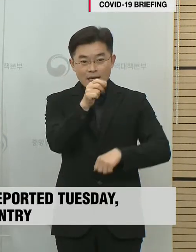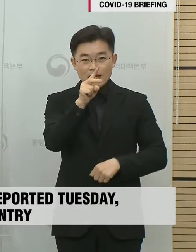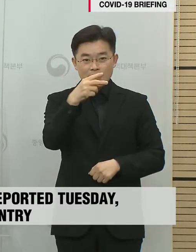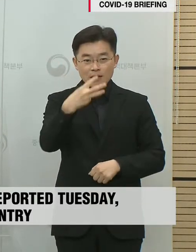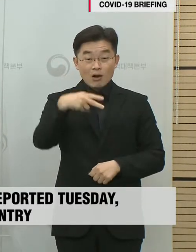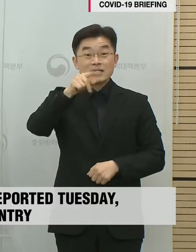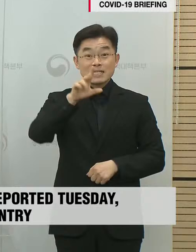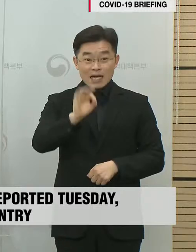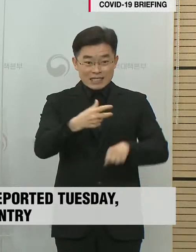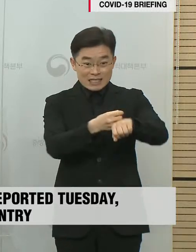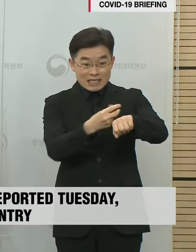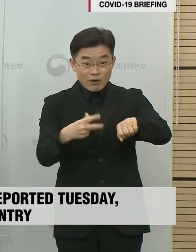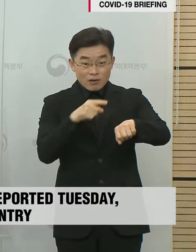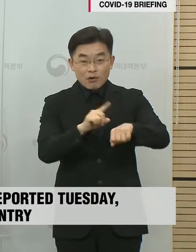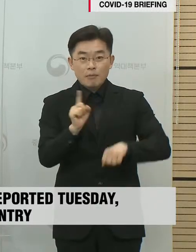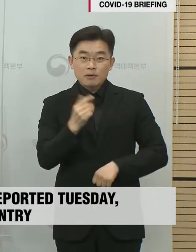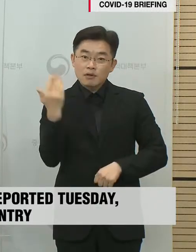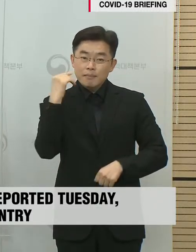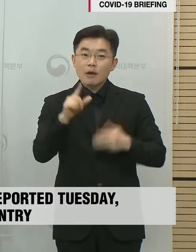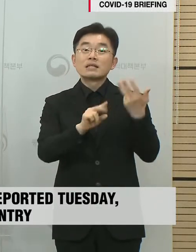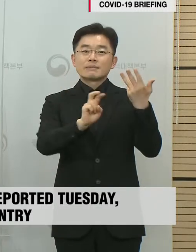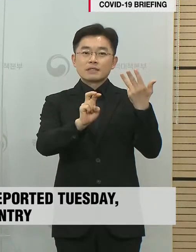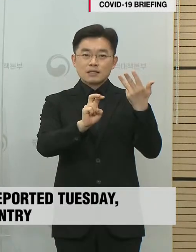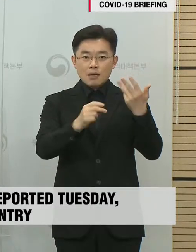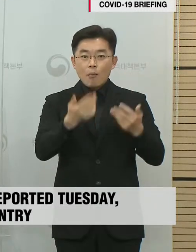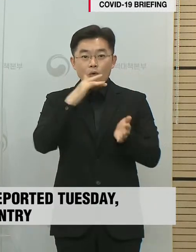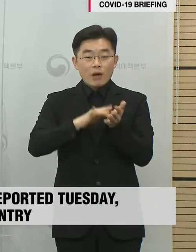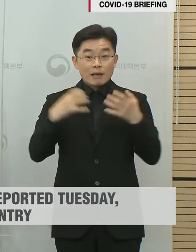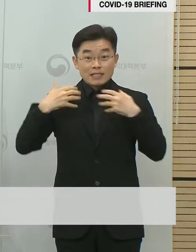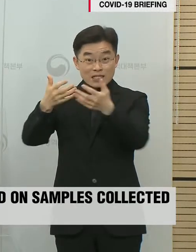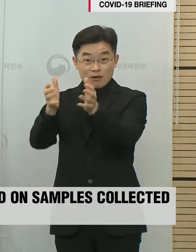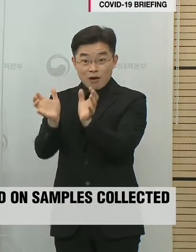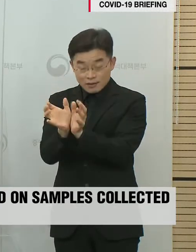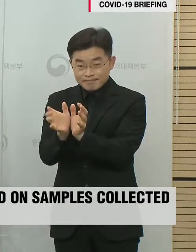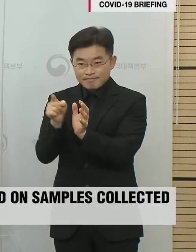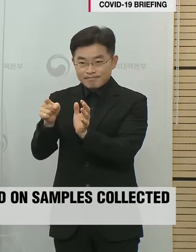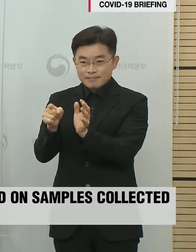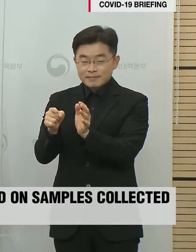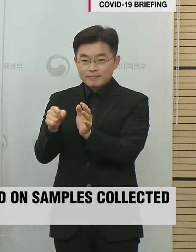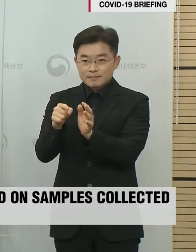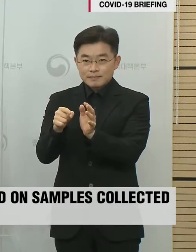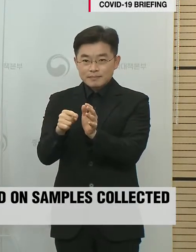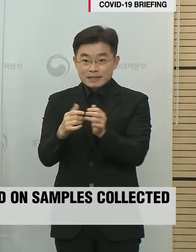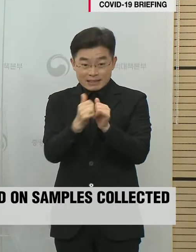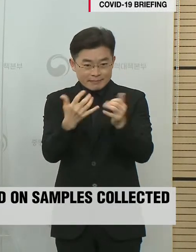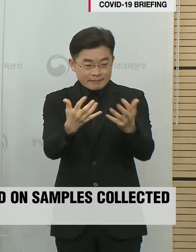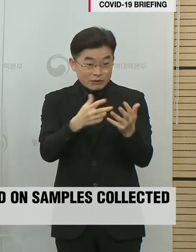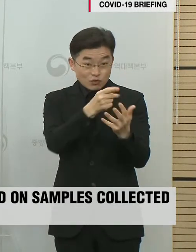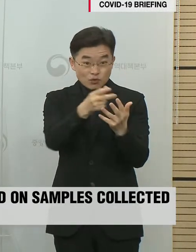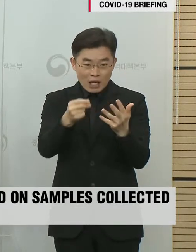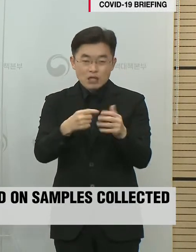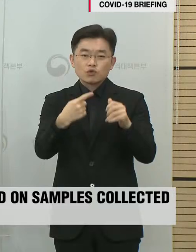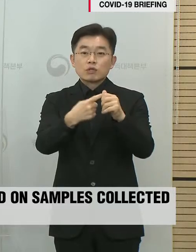times, but the therapeutics, as for the plasma treatment, we have conducted